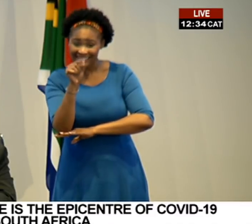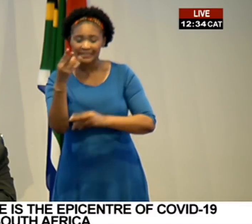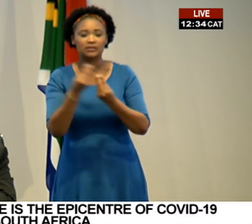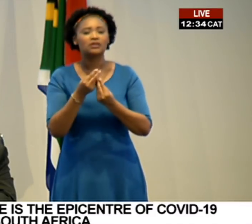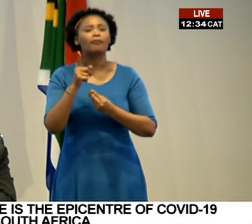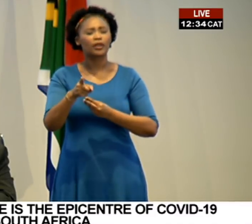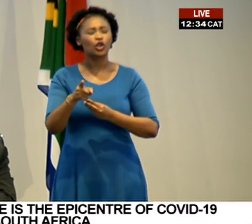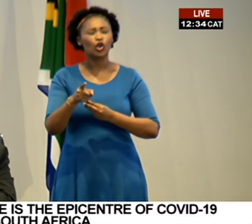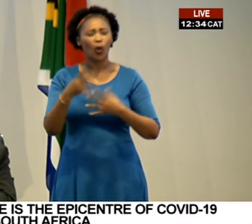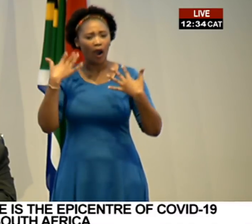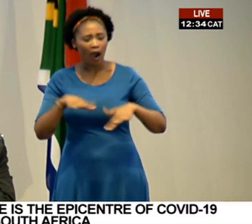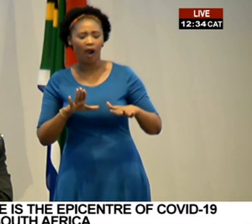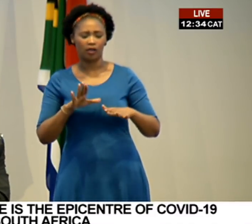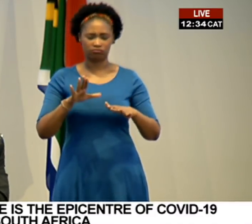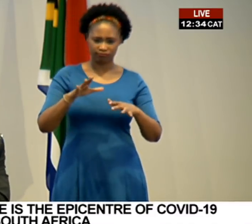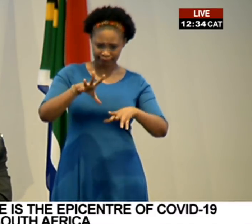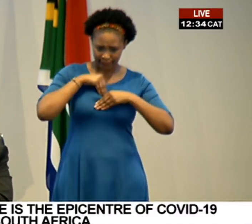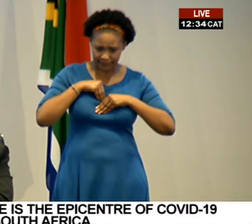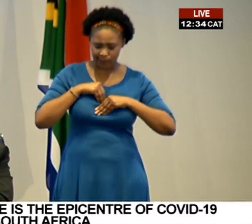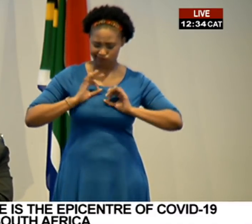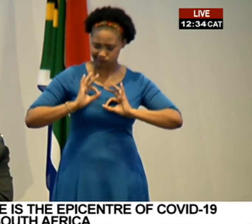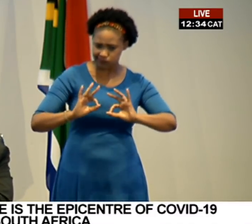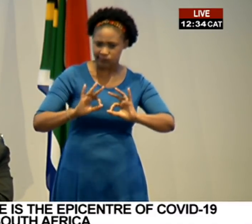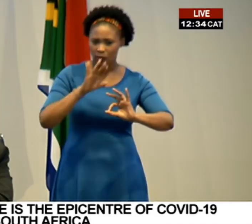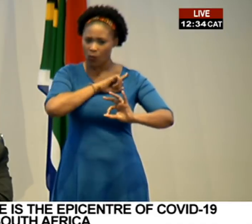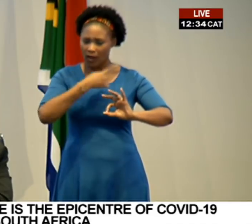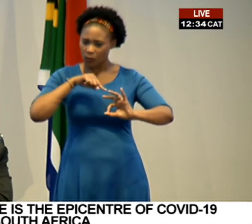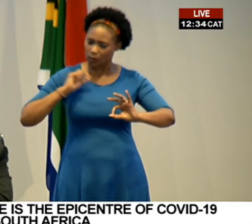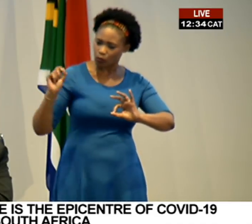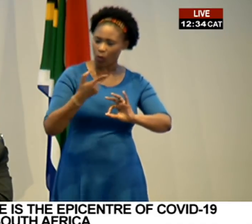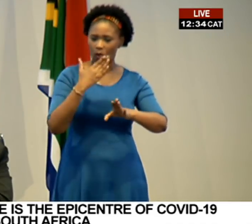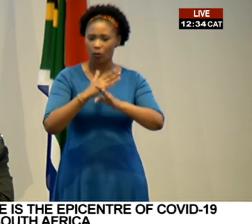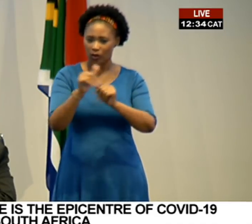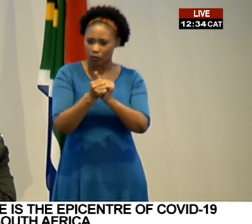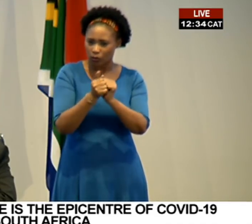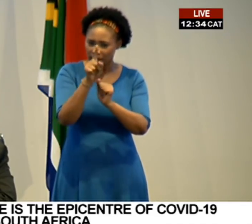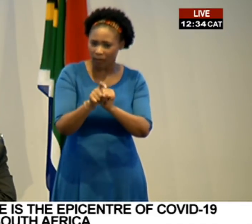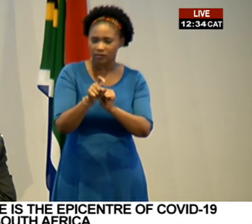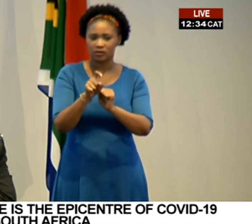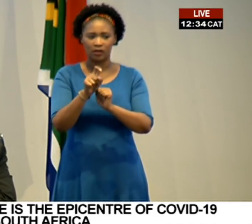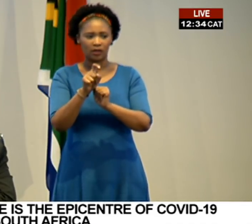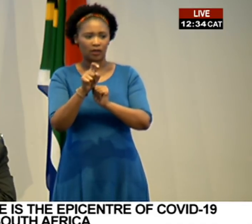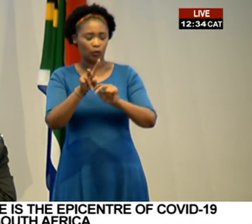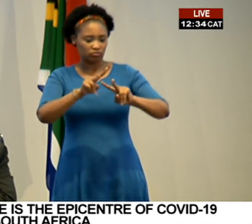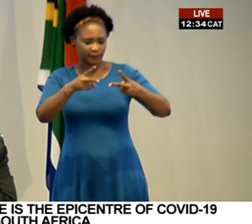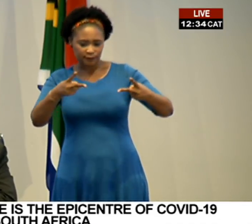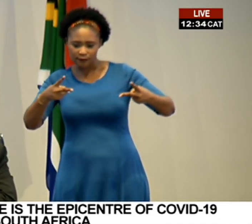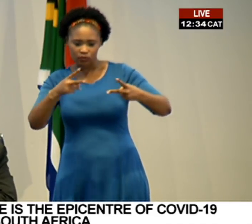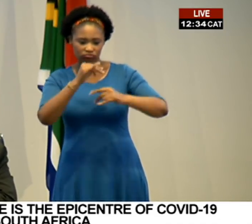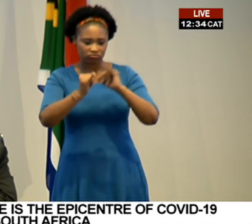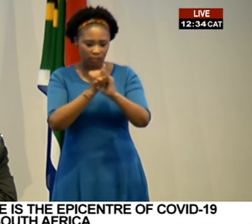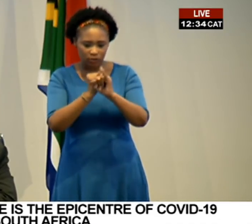you have embraced, and indeed we need to be working together with key role players in